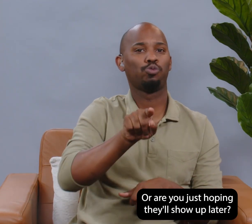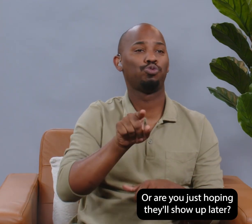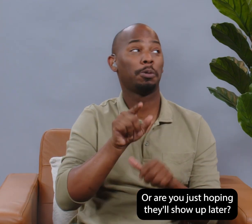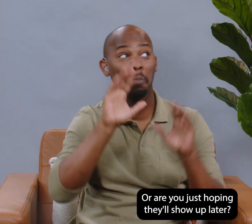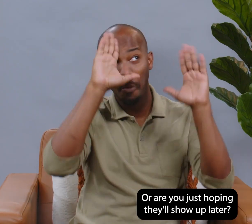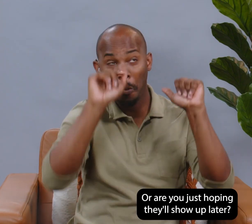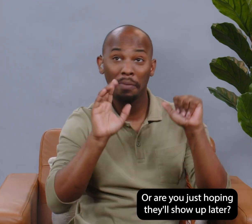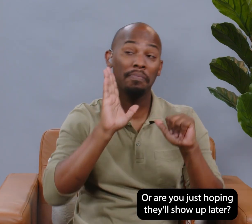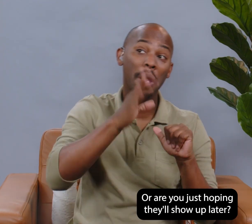later?